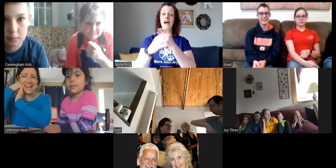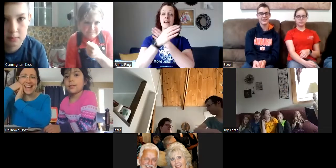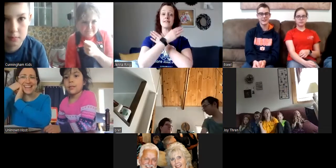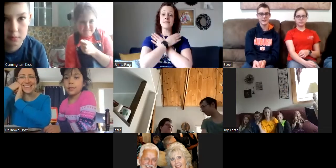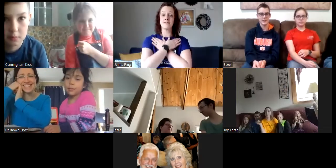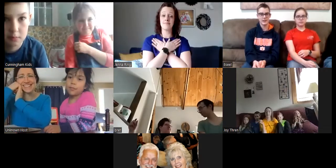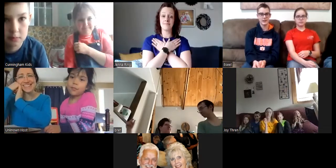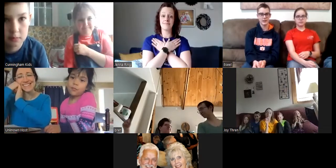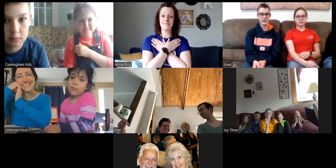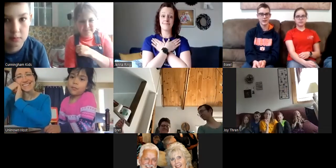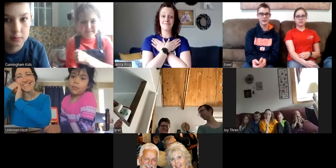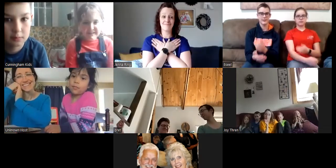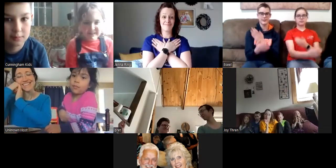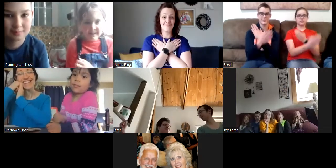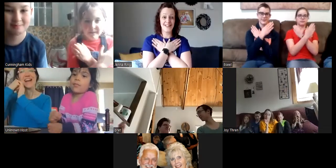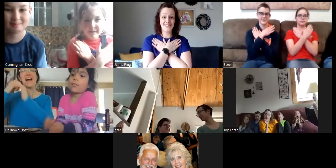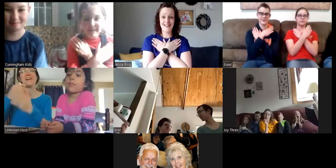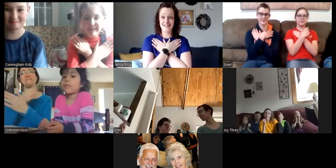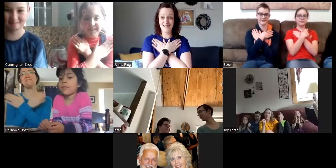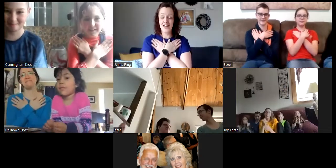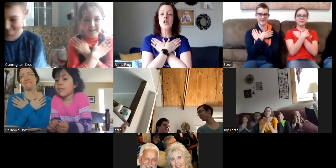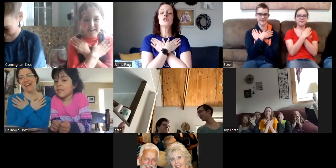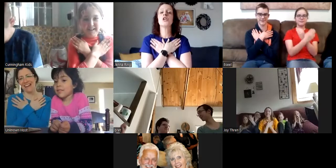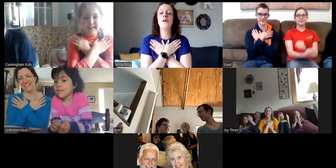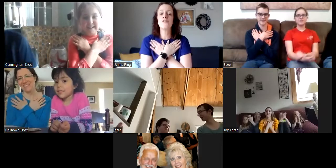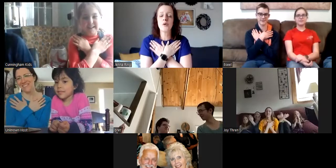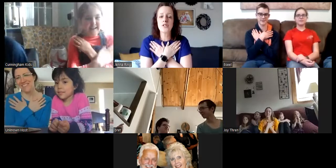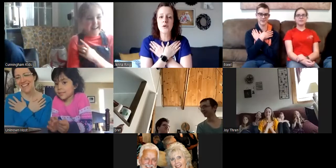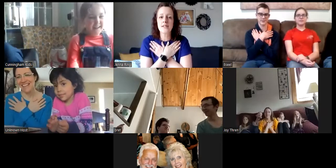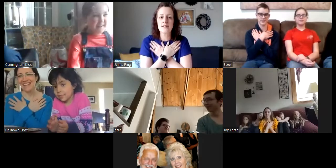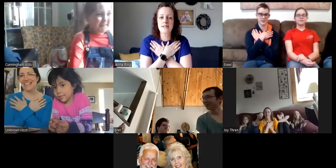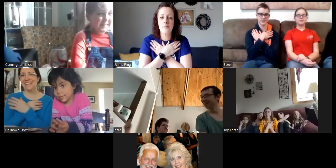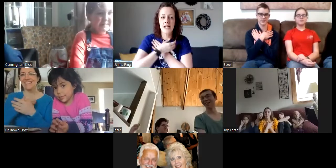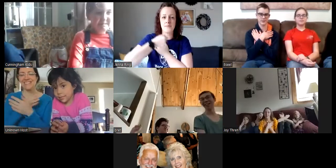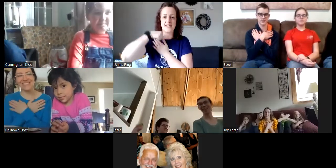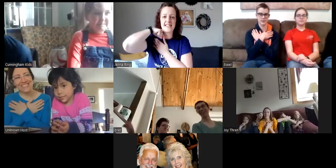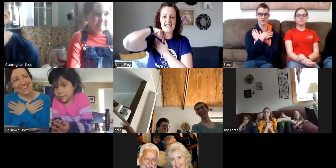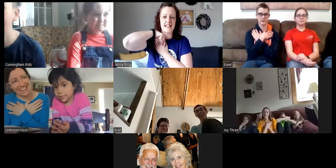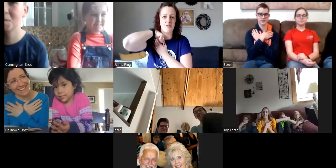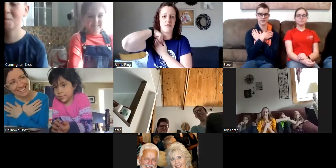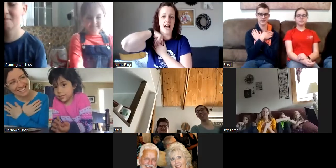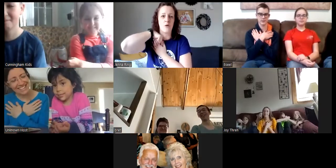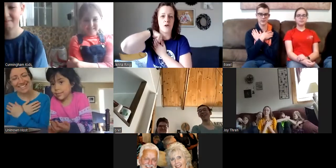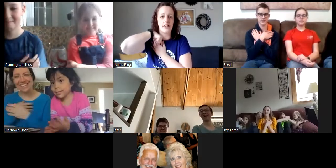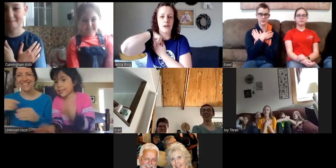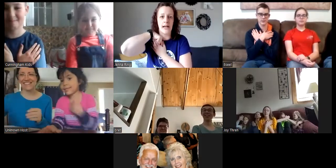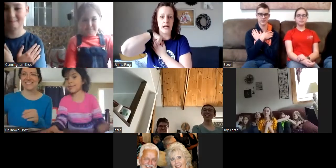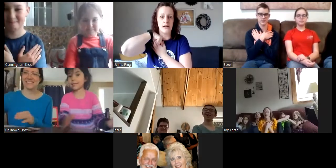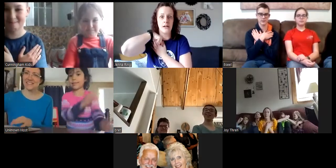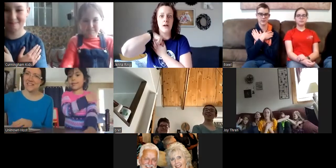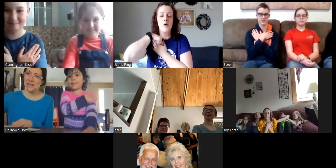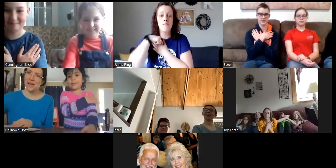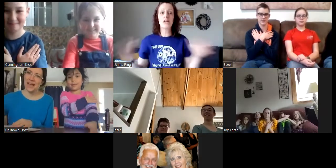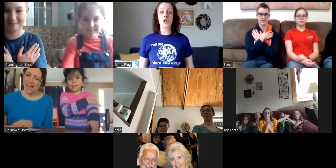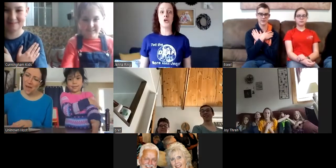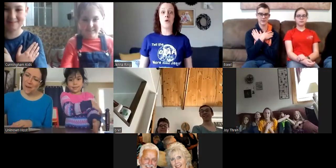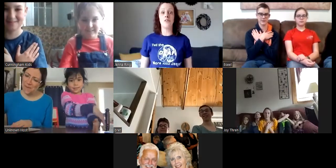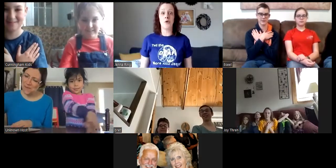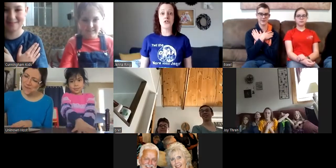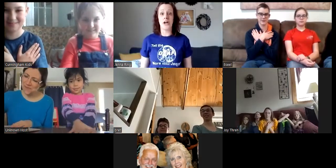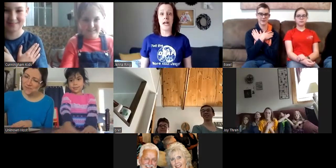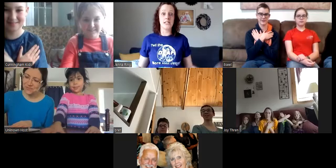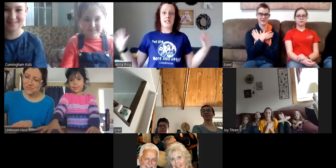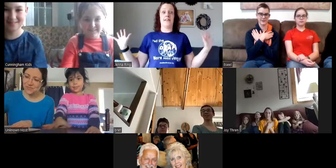sign for rest is this. So if you do this and somebody comes and sticks a flower in your hand, make sure